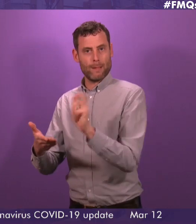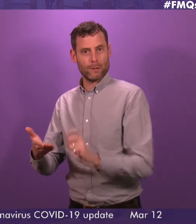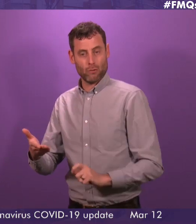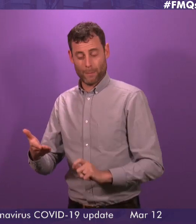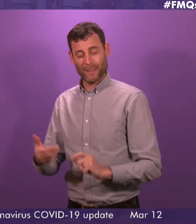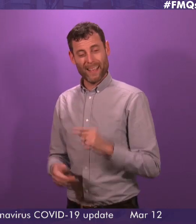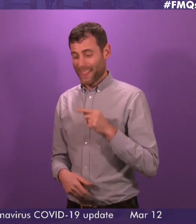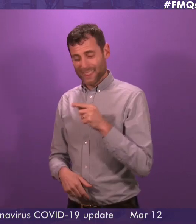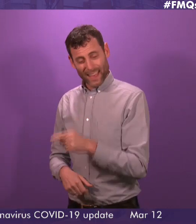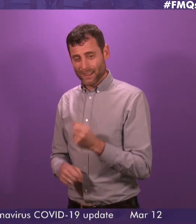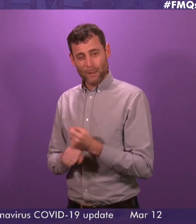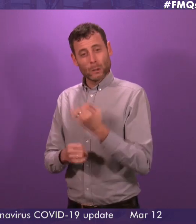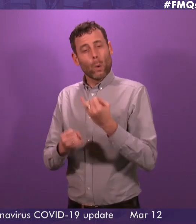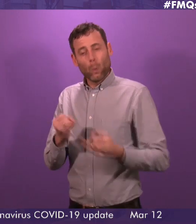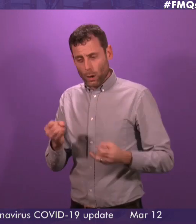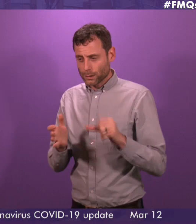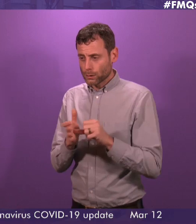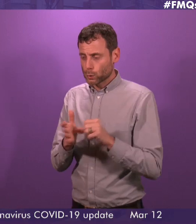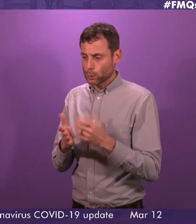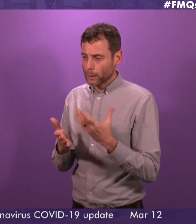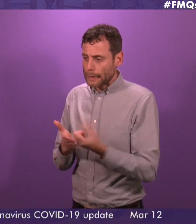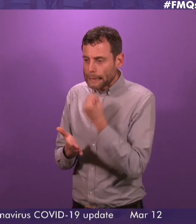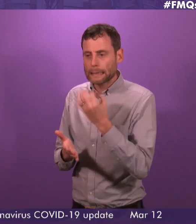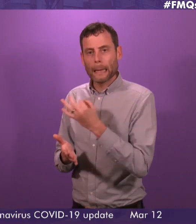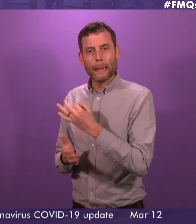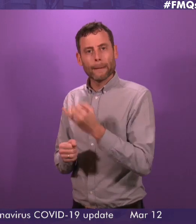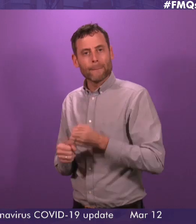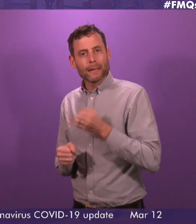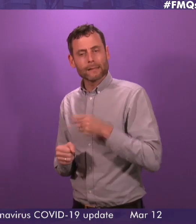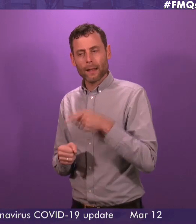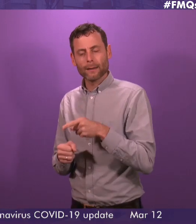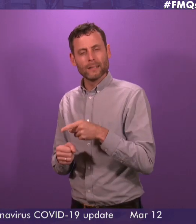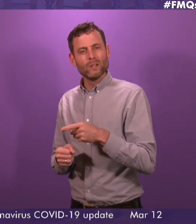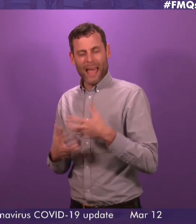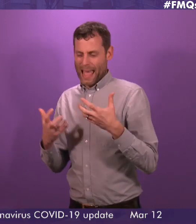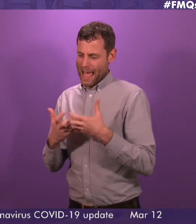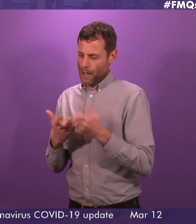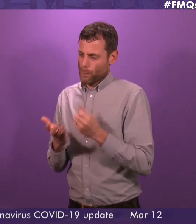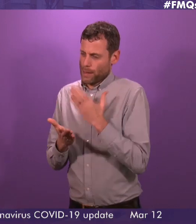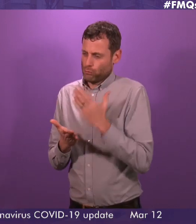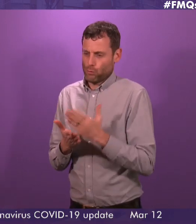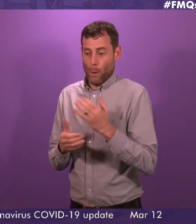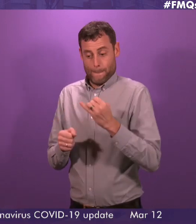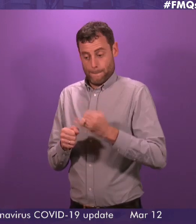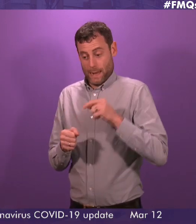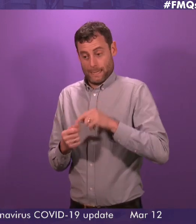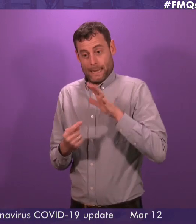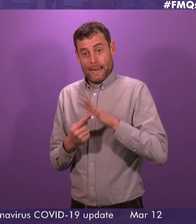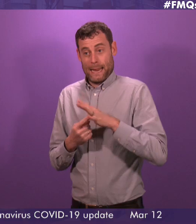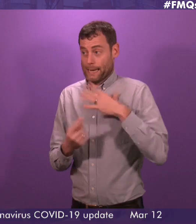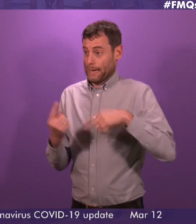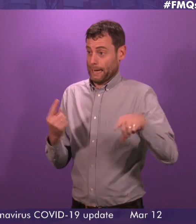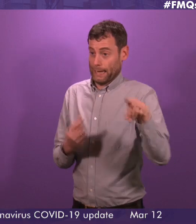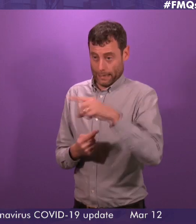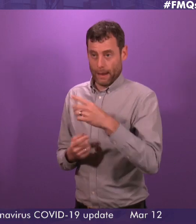exacerbate the problems of access to medicines. So can I ask the Scottish Government what we can do to ensure that essential medicines remain available, and can I